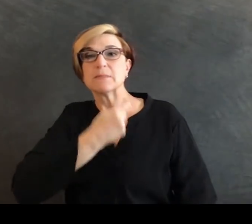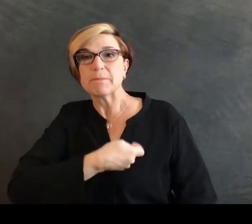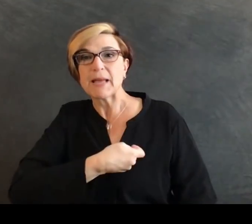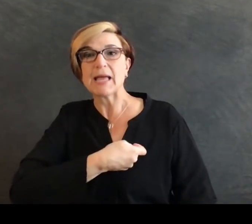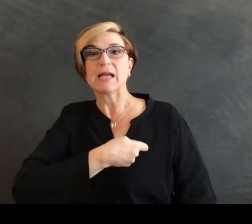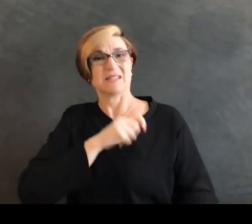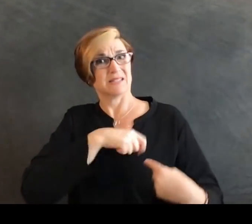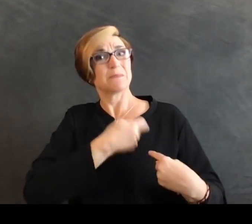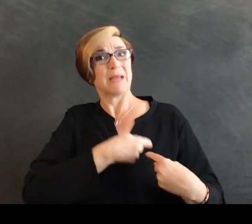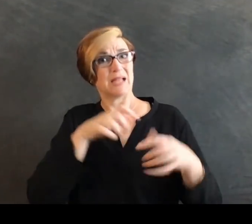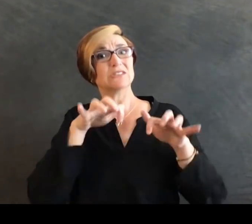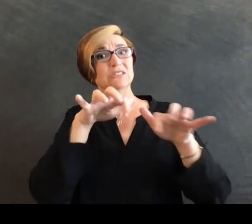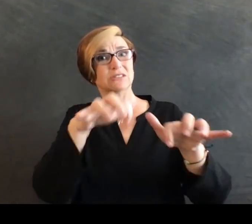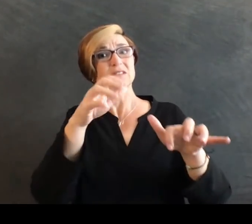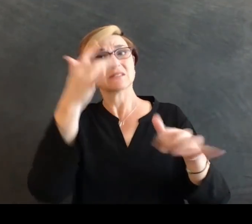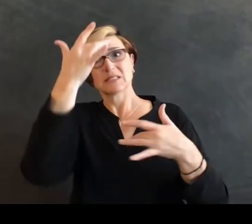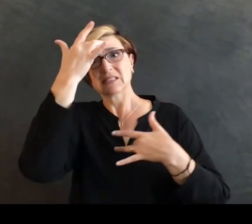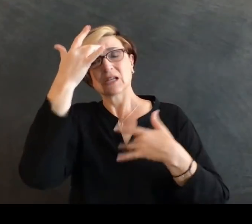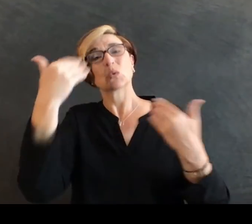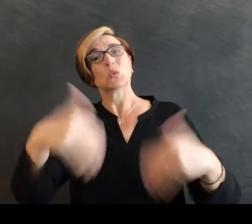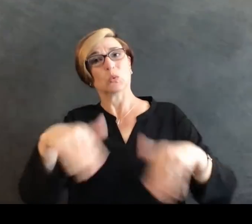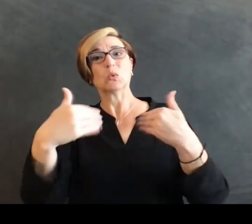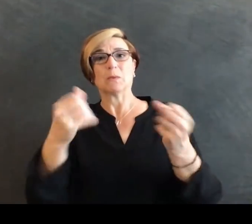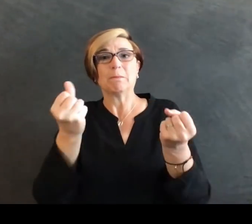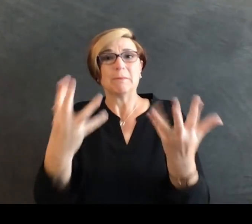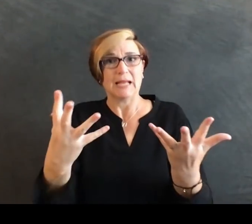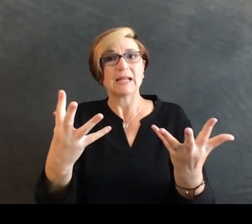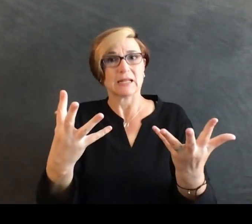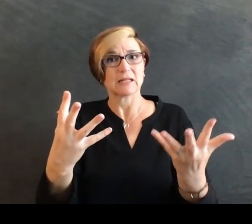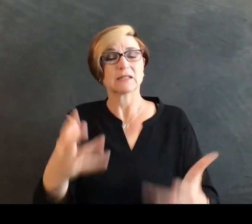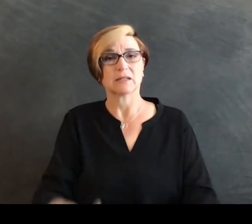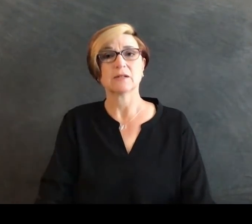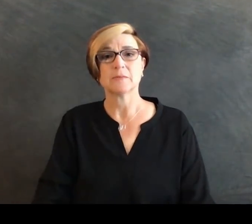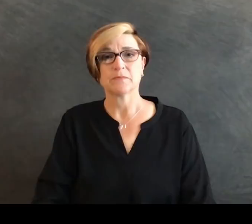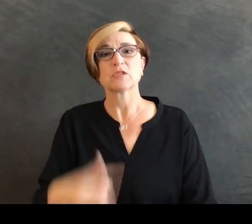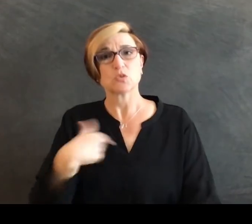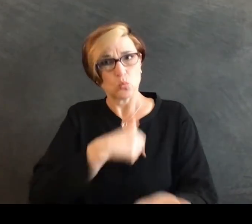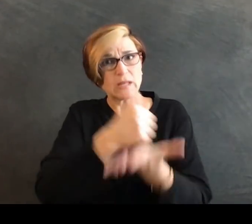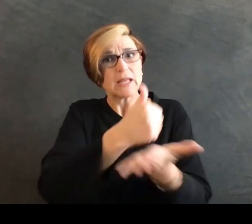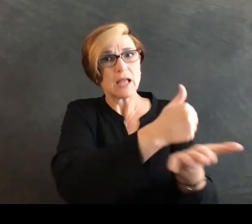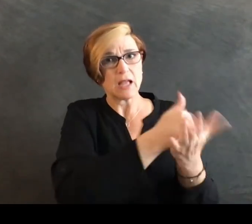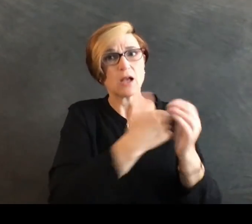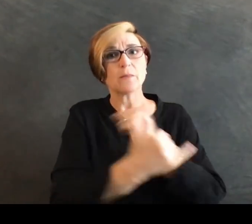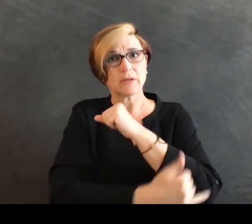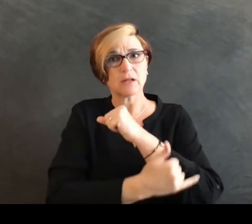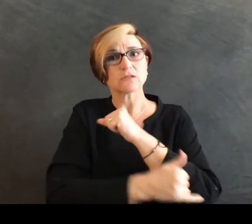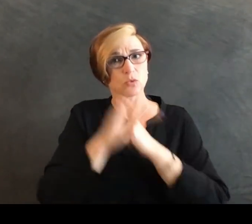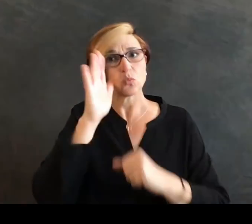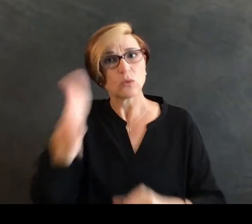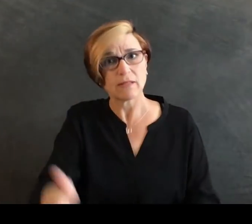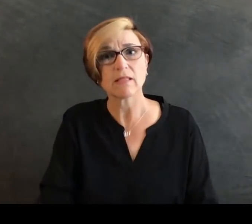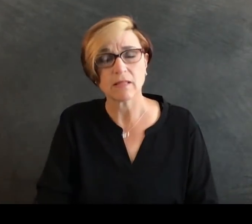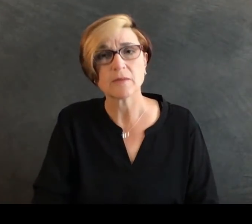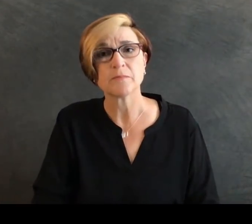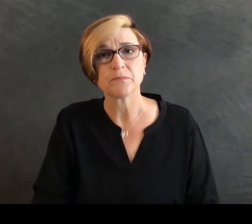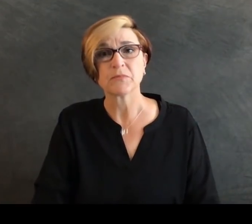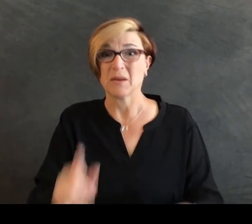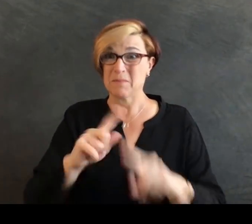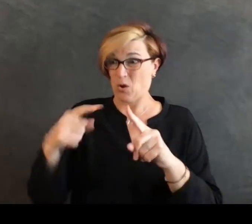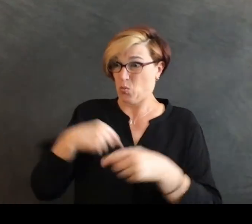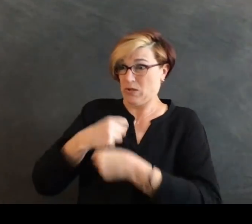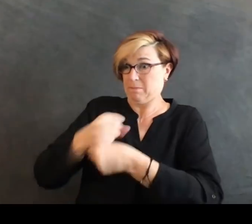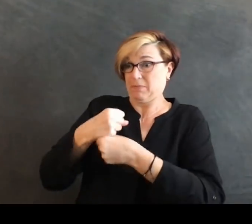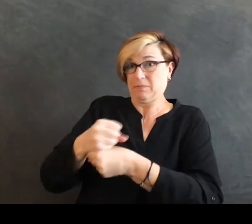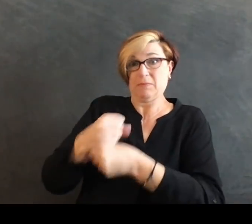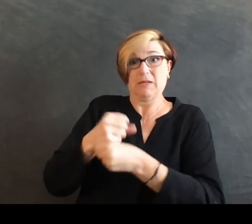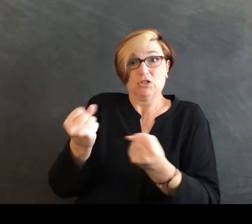we can. But the fact that we're doing so many so quickly is a tribute to our great